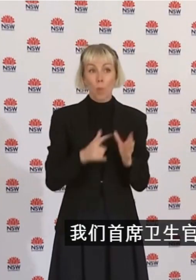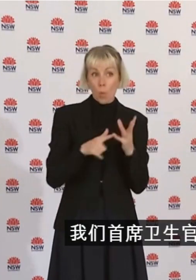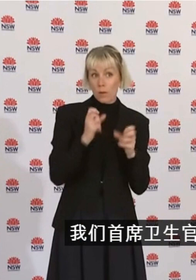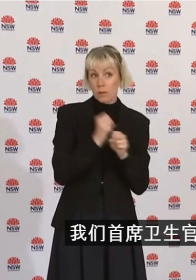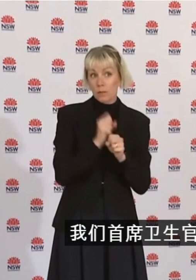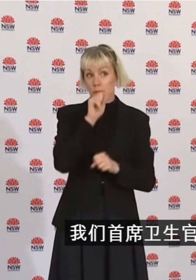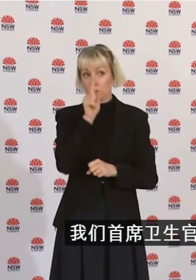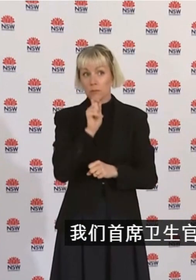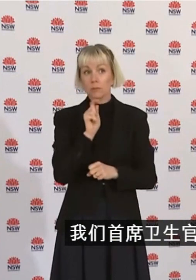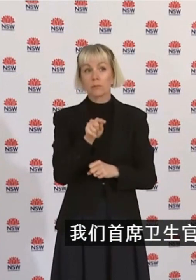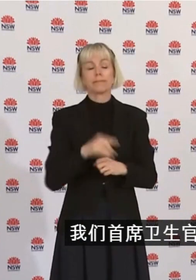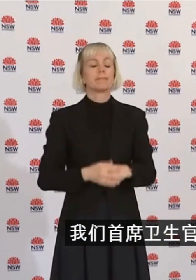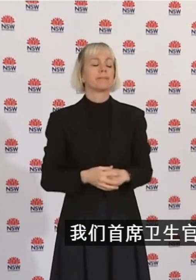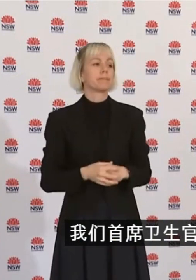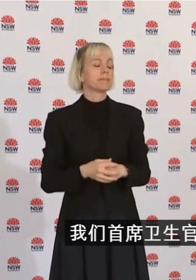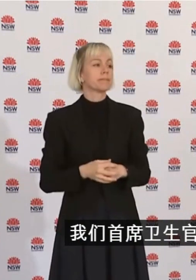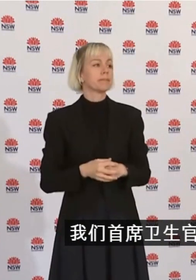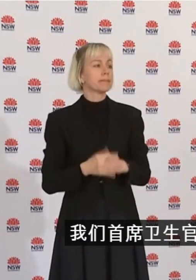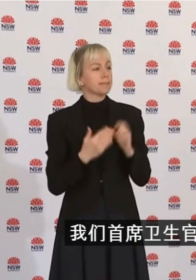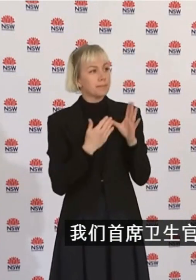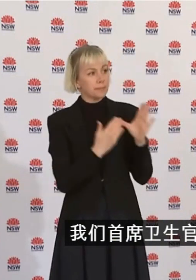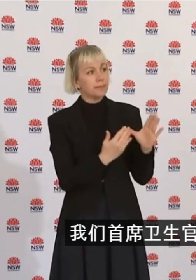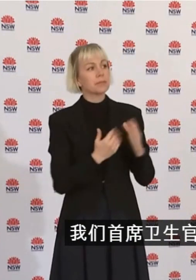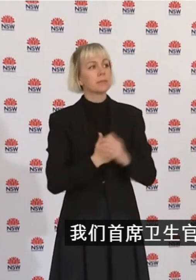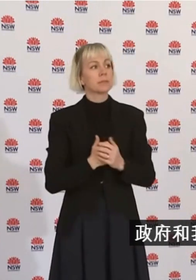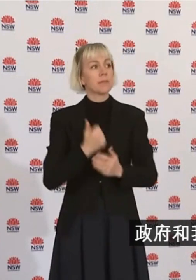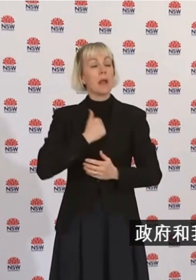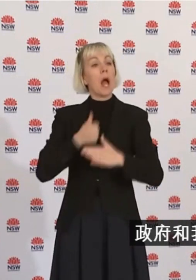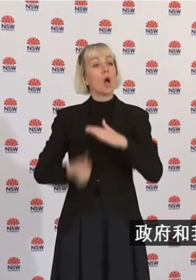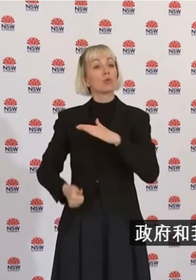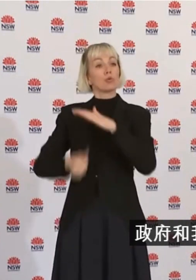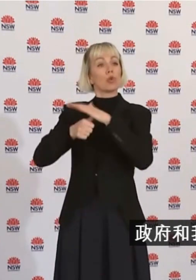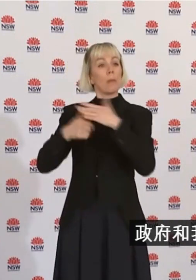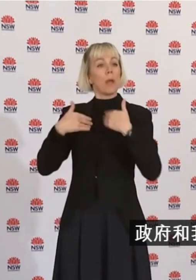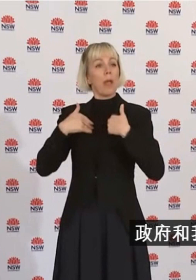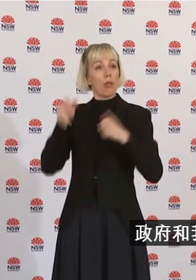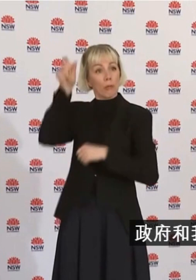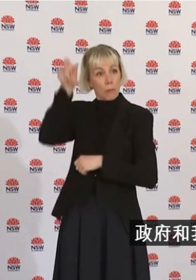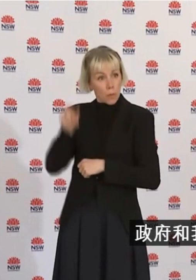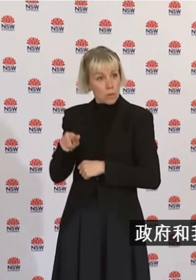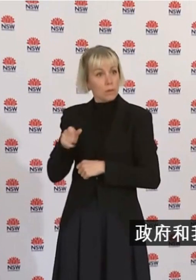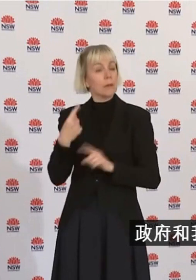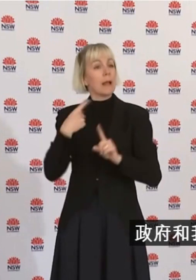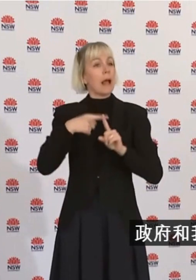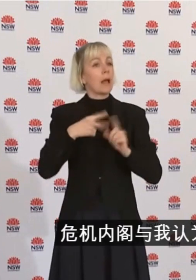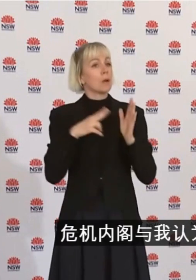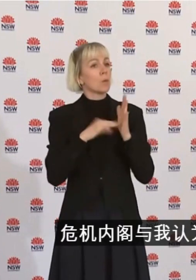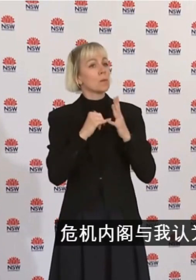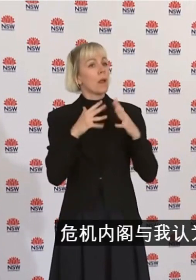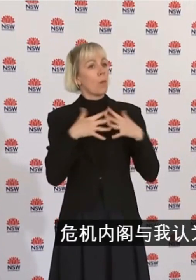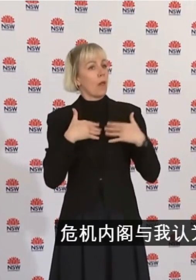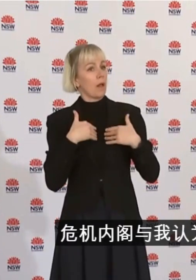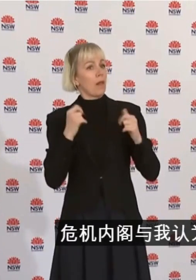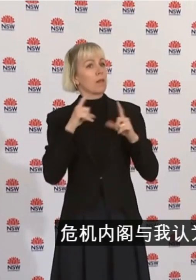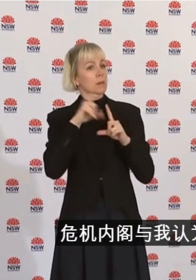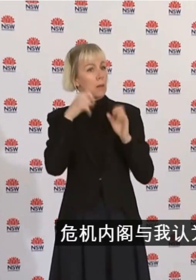The preferred position from our Chief Health Officer and therefore our government, and I stress this was discussed at Crisis